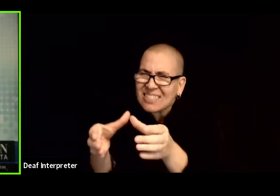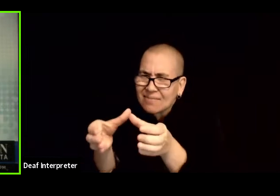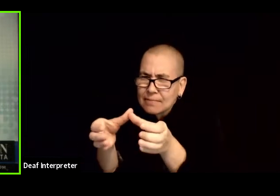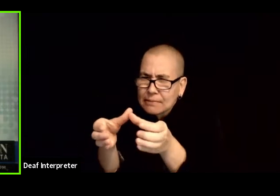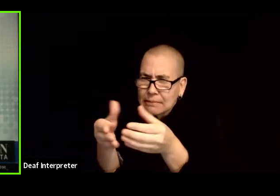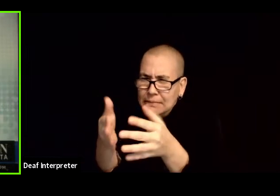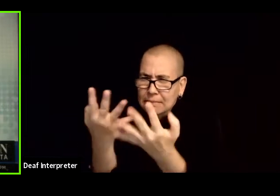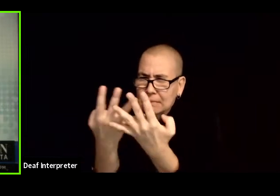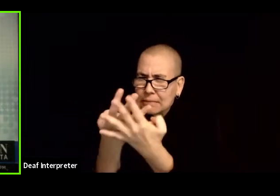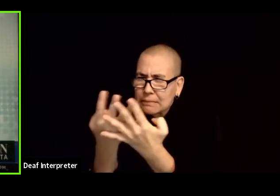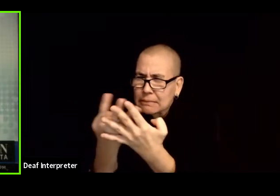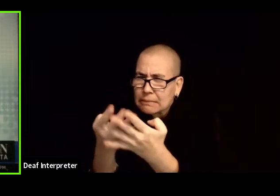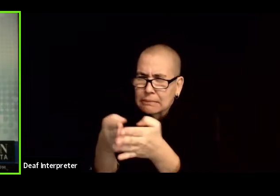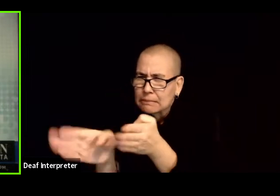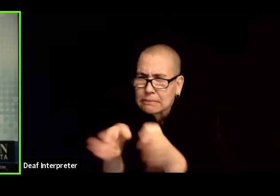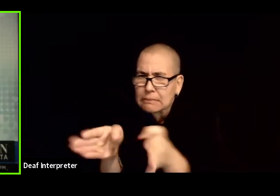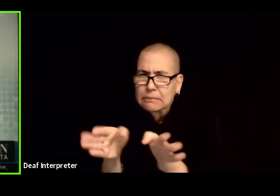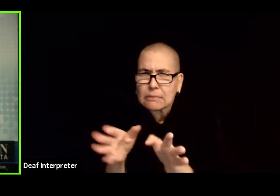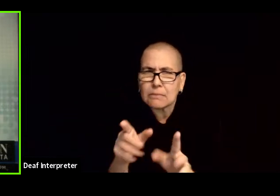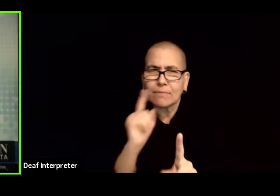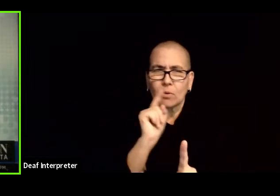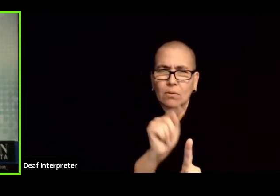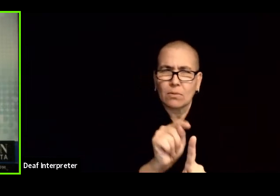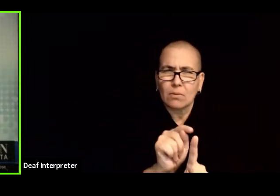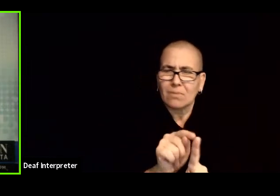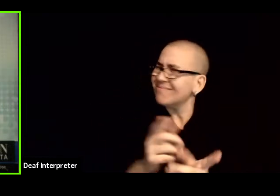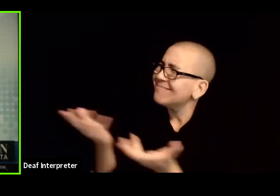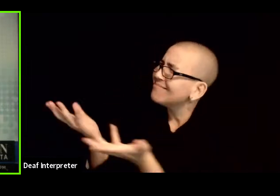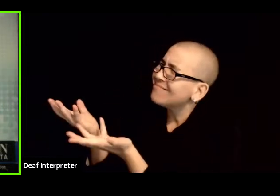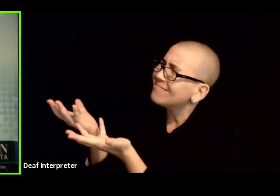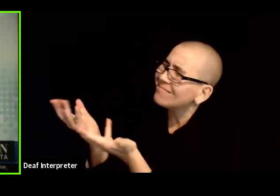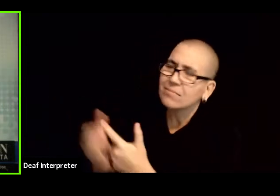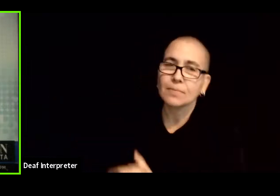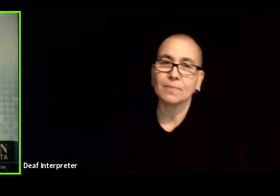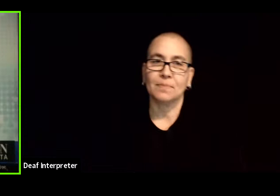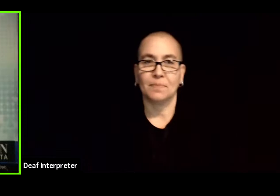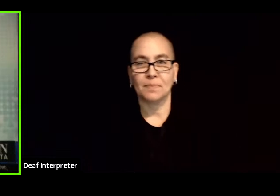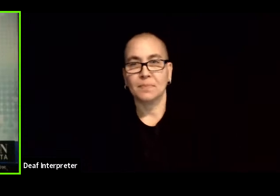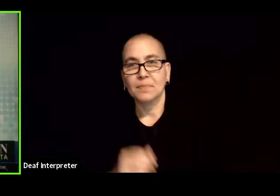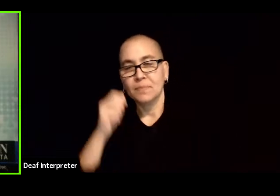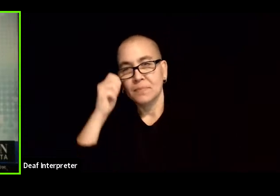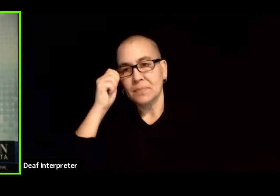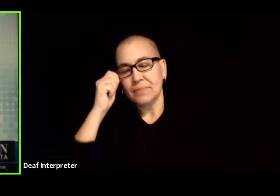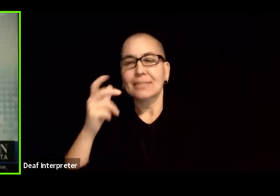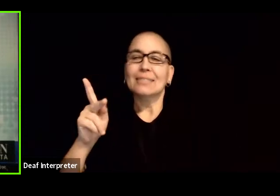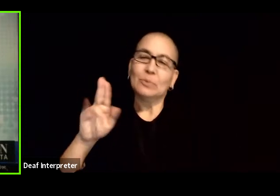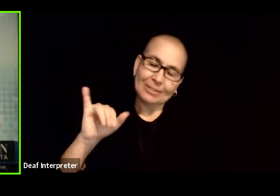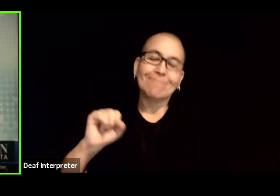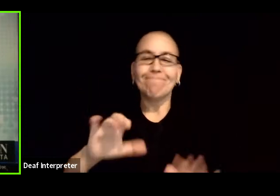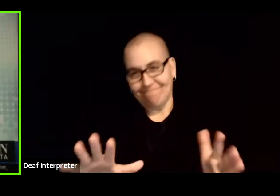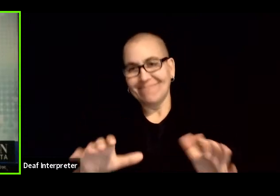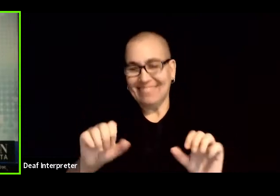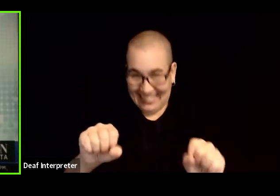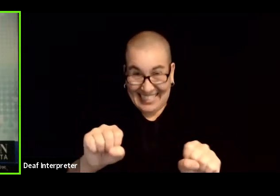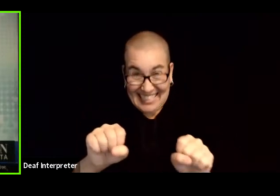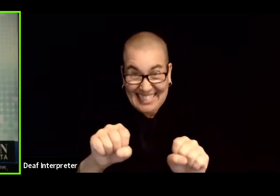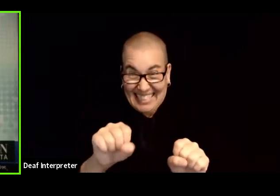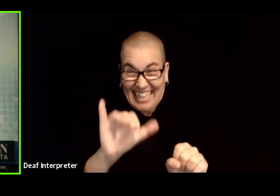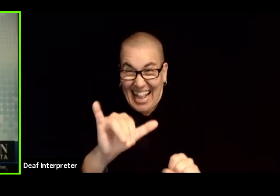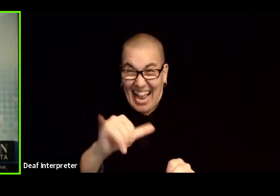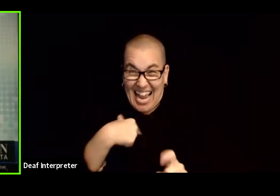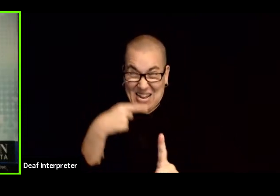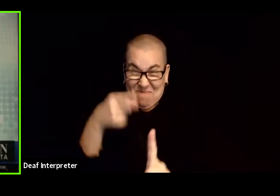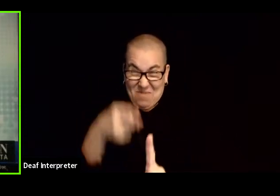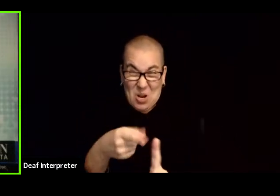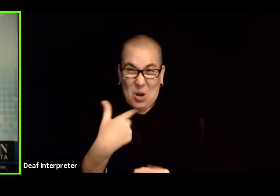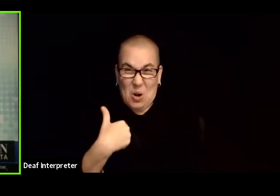Well, that's what I guess I'm getting at, is that we currently work with all the healthcare workers